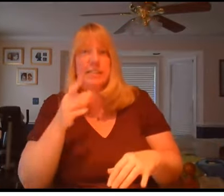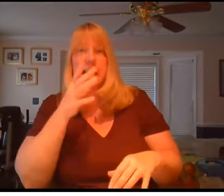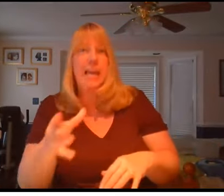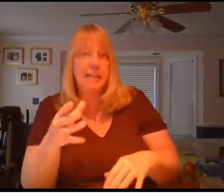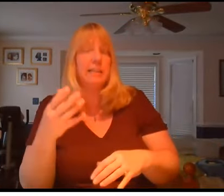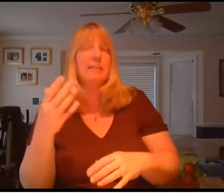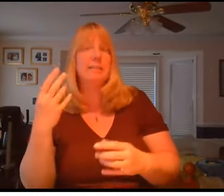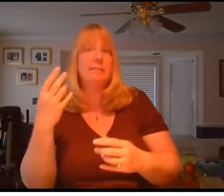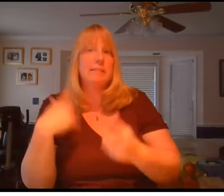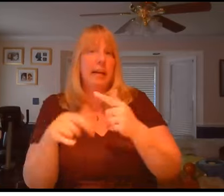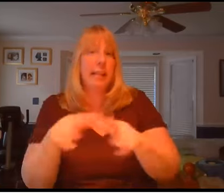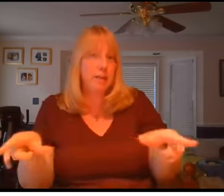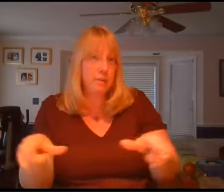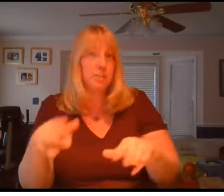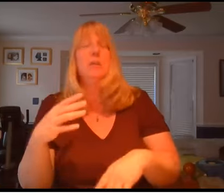that's exactly what they needed to do.